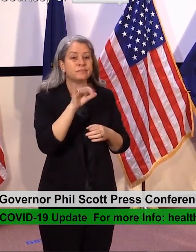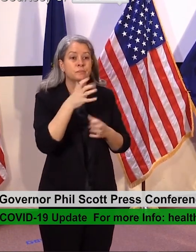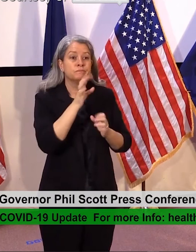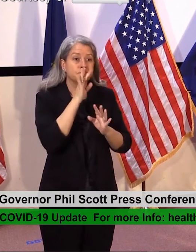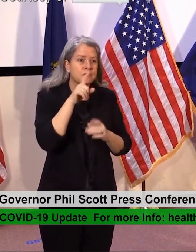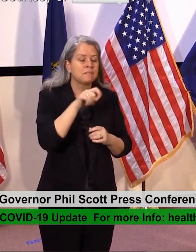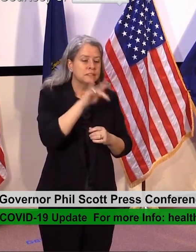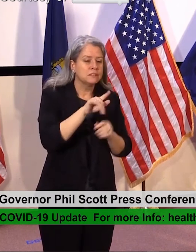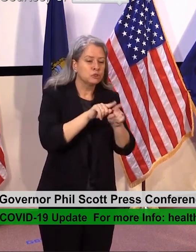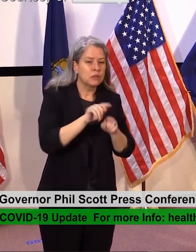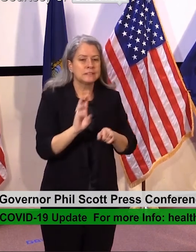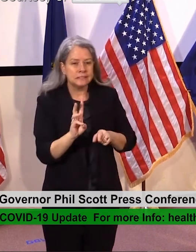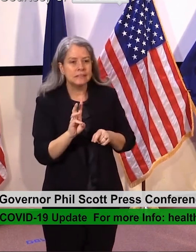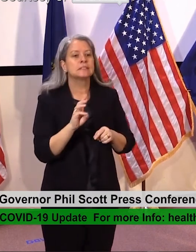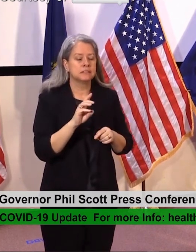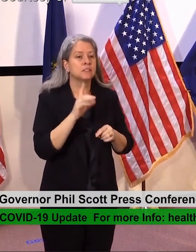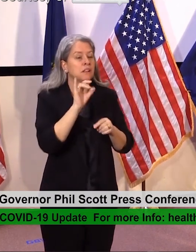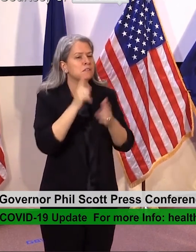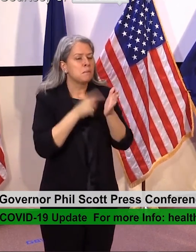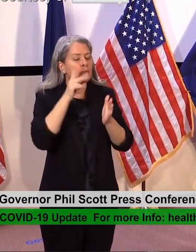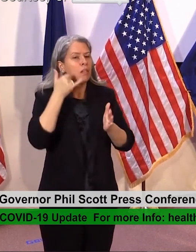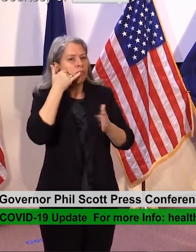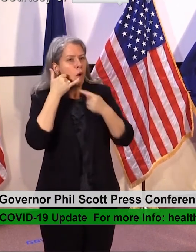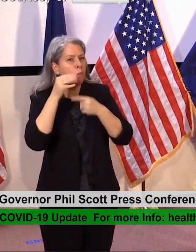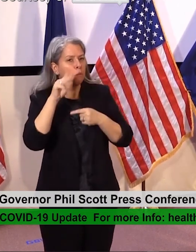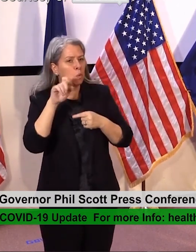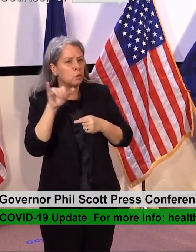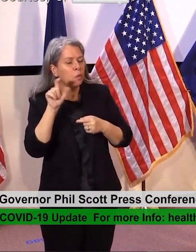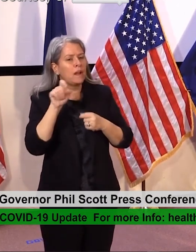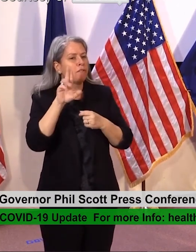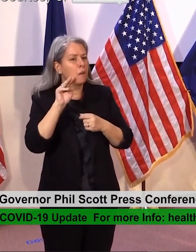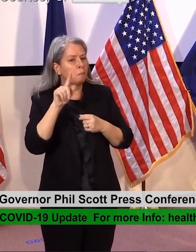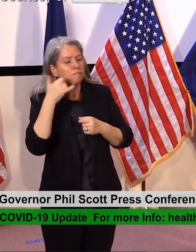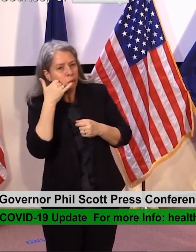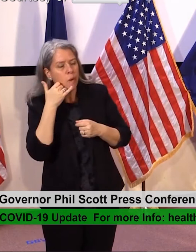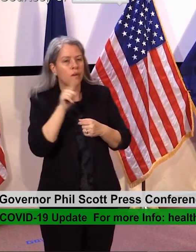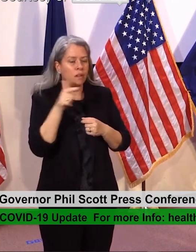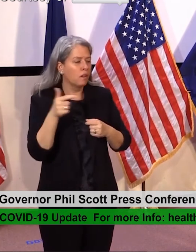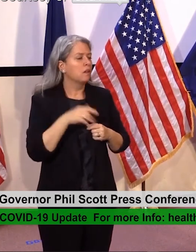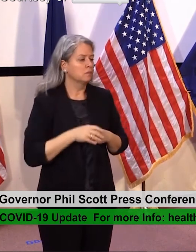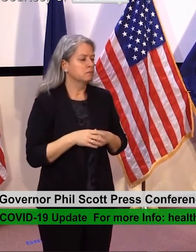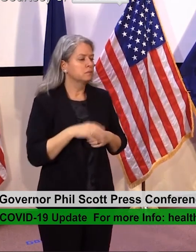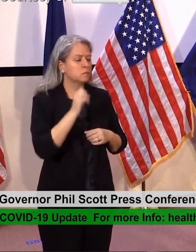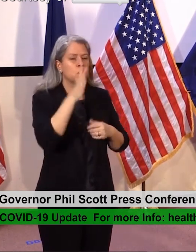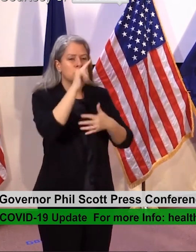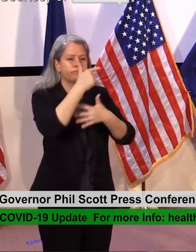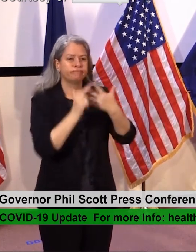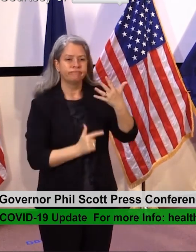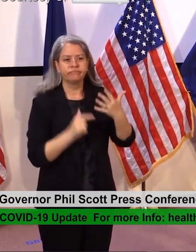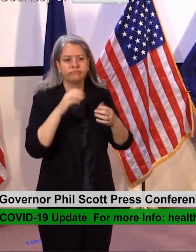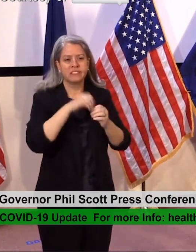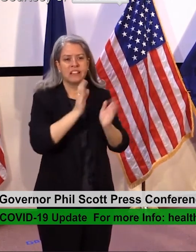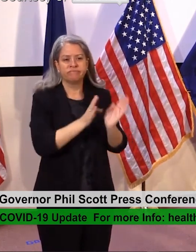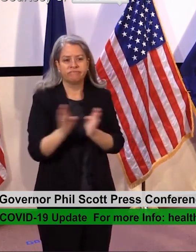unmute manually from that. I'm going to, we'll be allowing for follow-ups for clarity. You don't need to wait for me to prompt you. Just go ahead